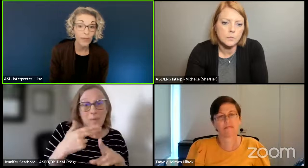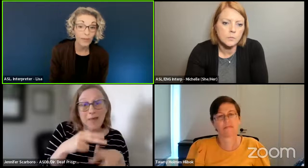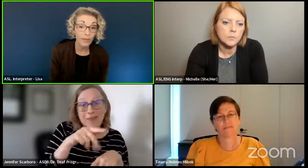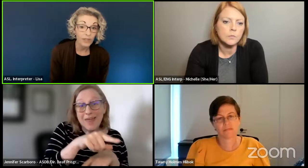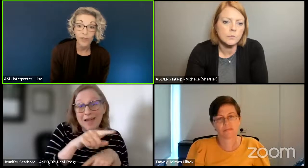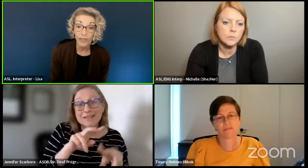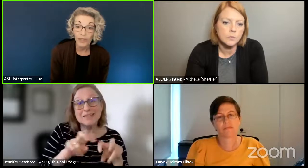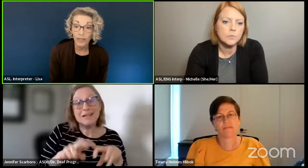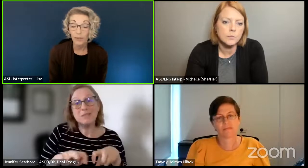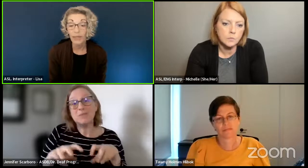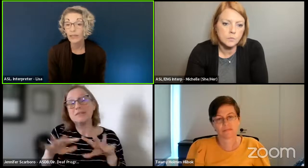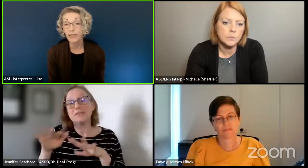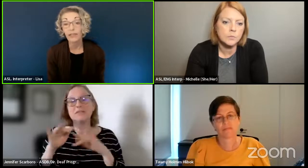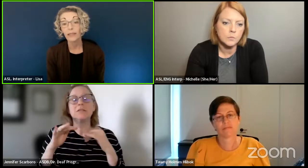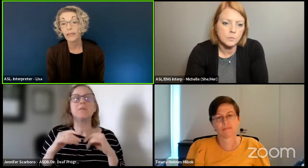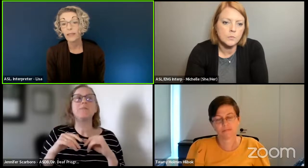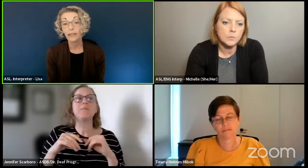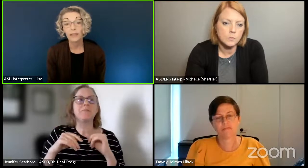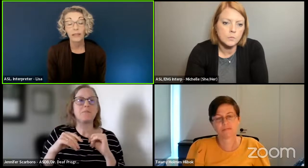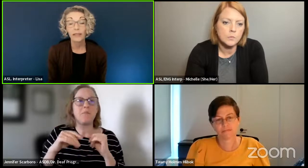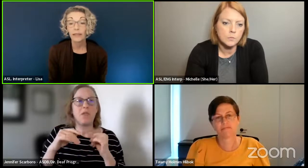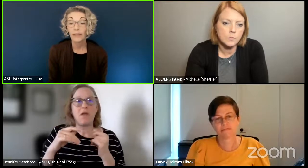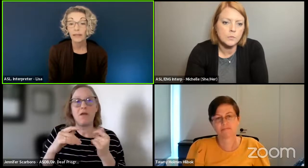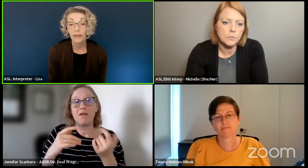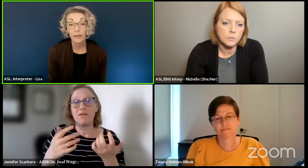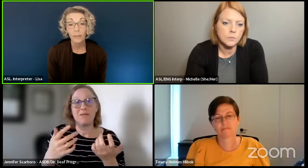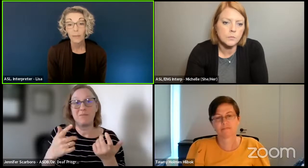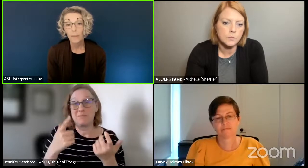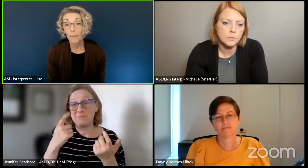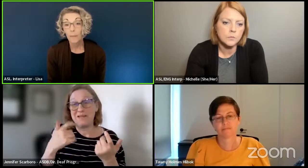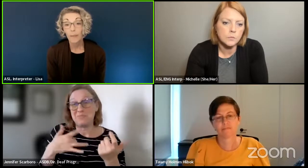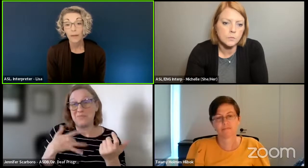know about different assessments.